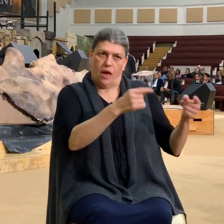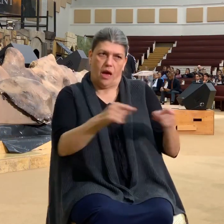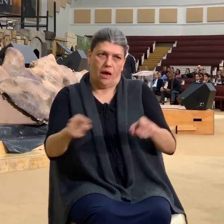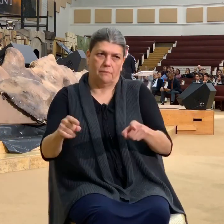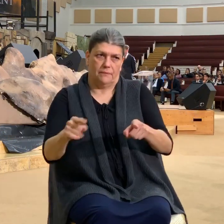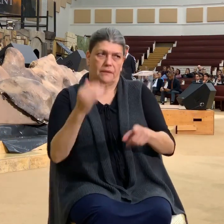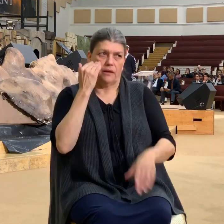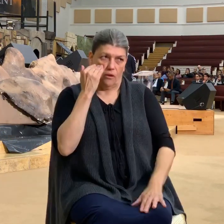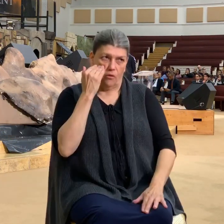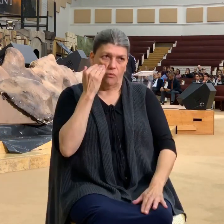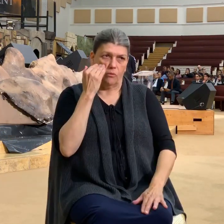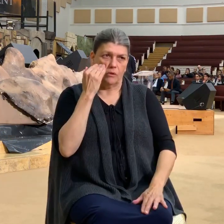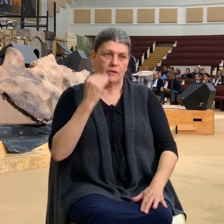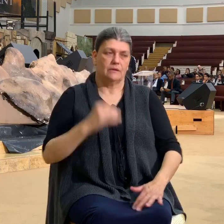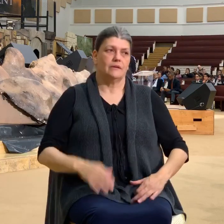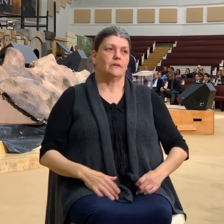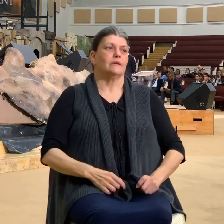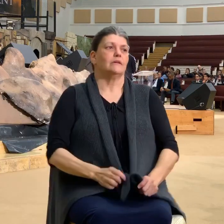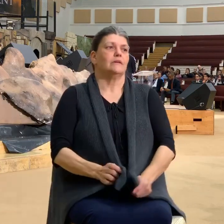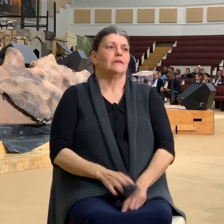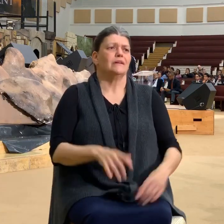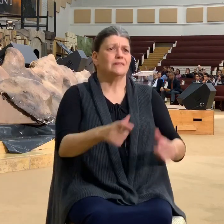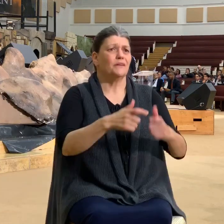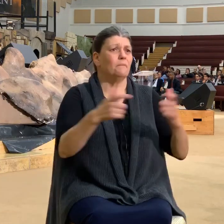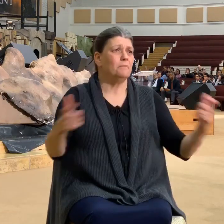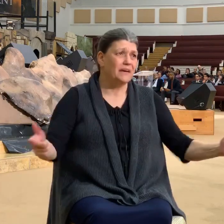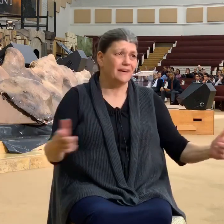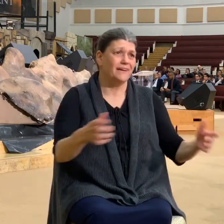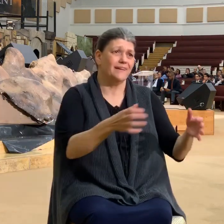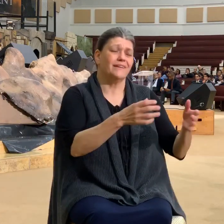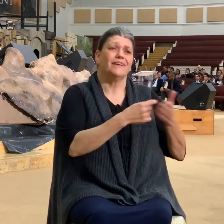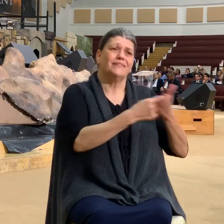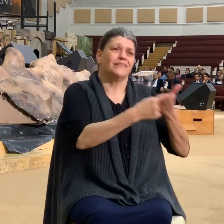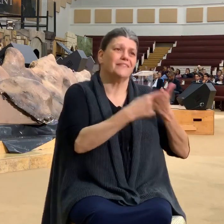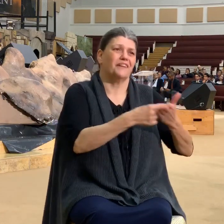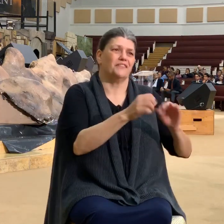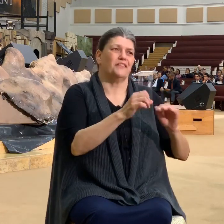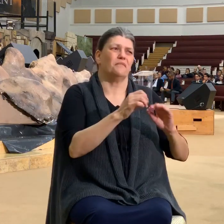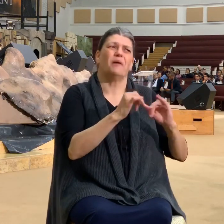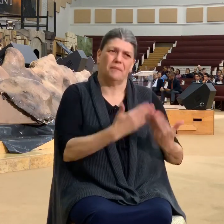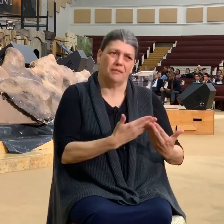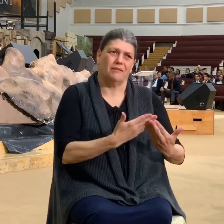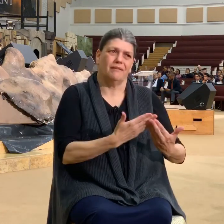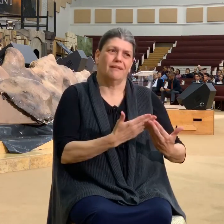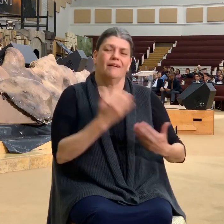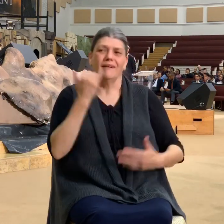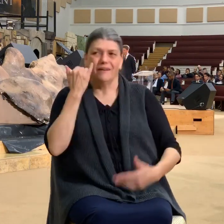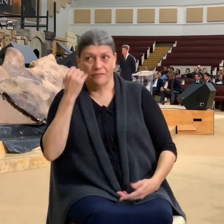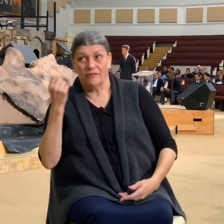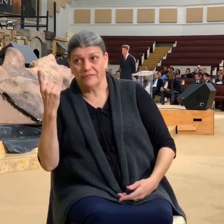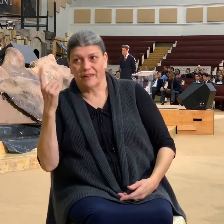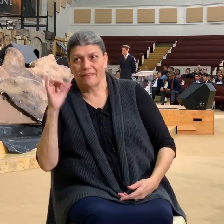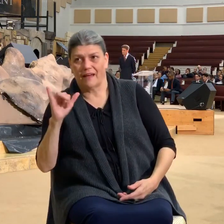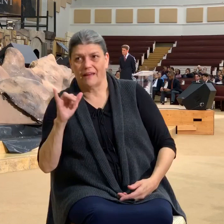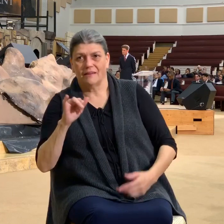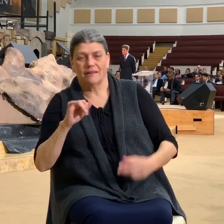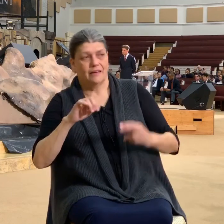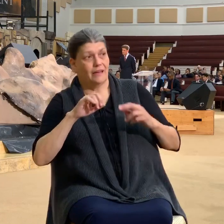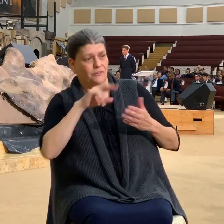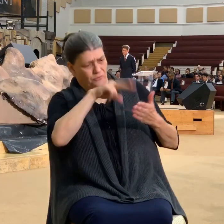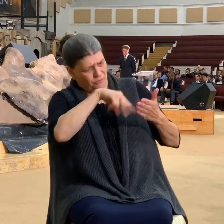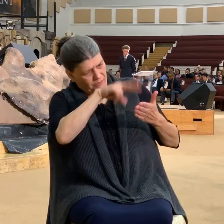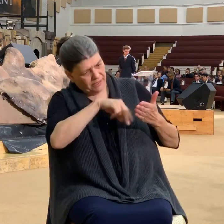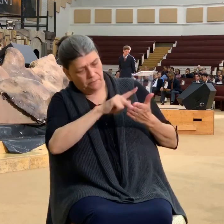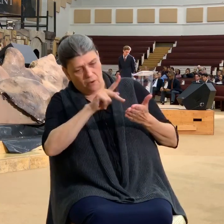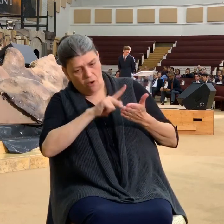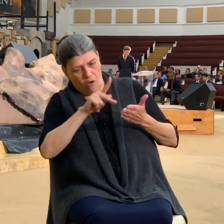it well. And that's a big, big discussion in the Bible. In fact, when you understand that, you start reading Paul's writing, you